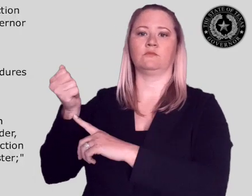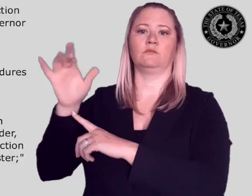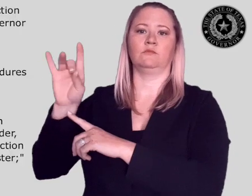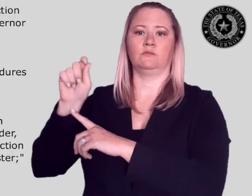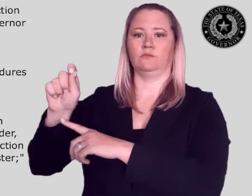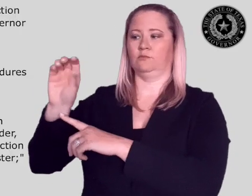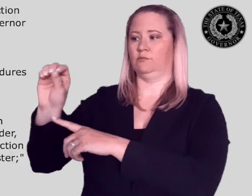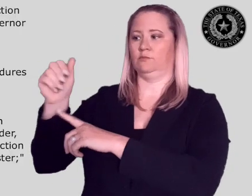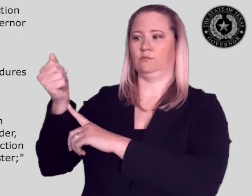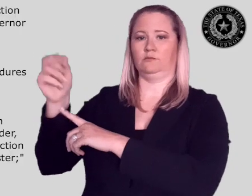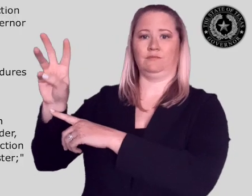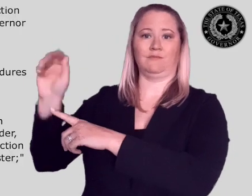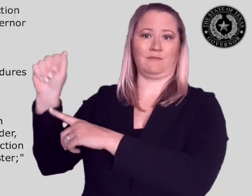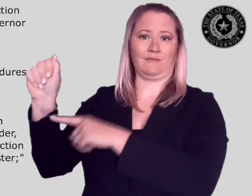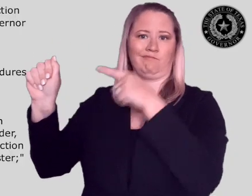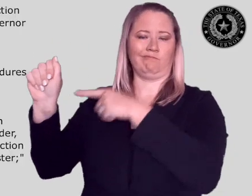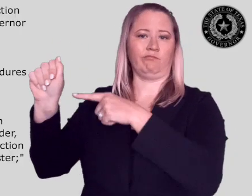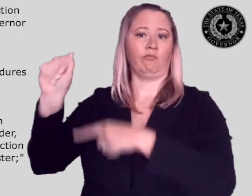whereas under Section